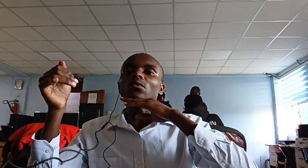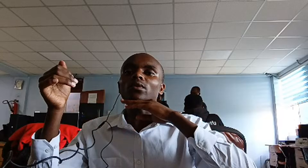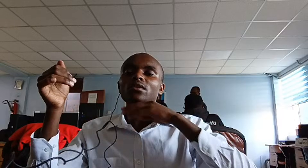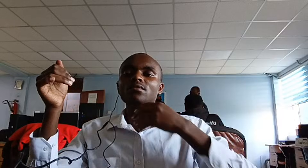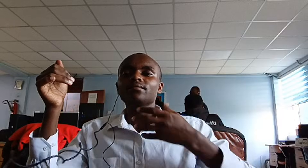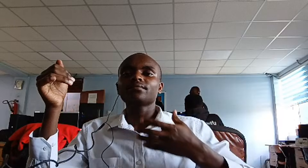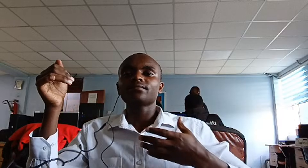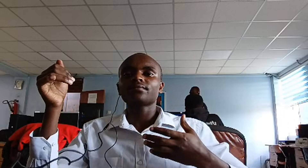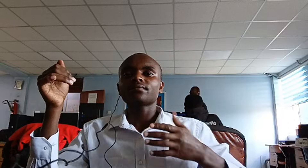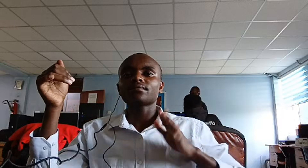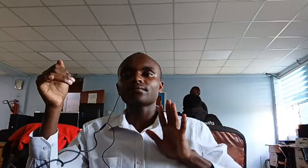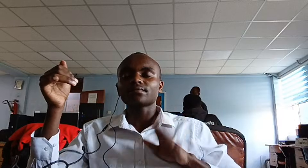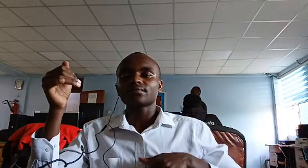widow,